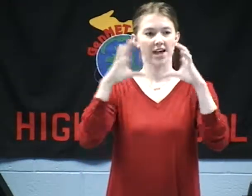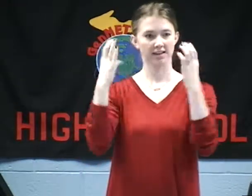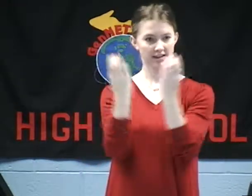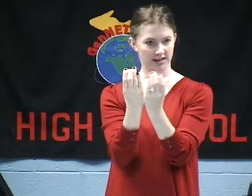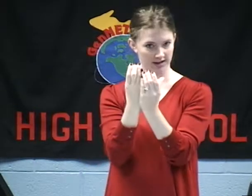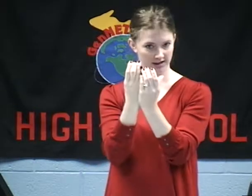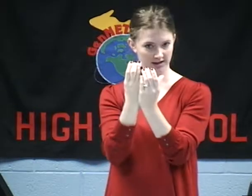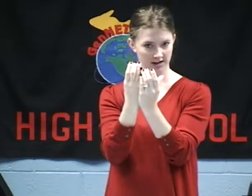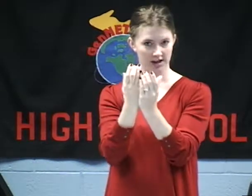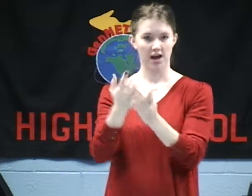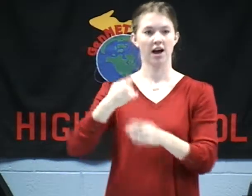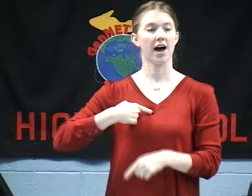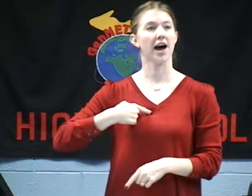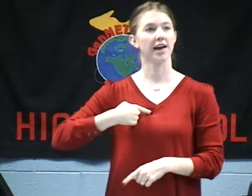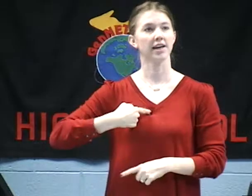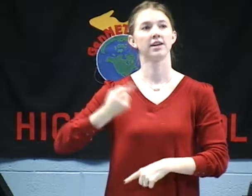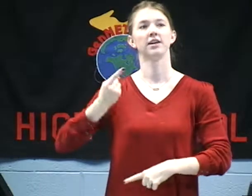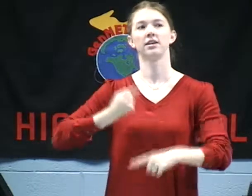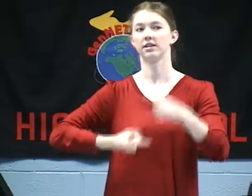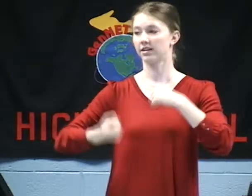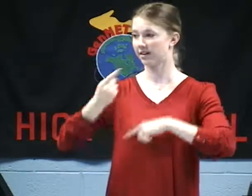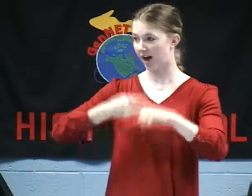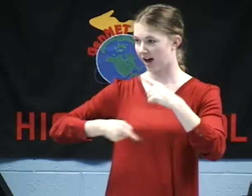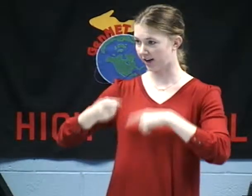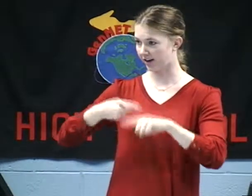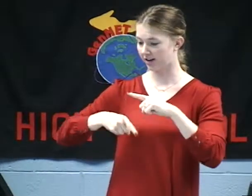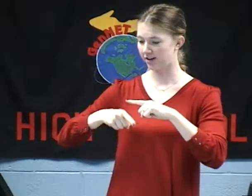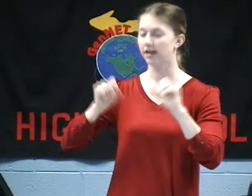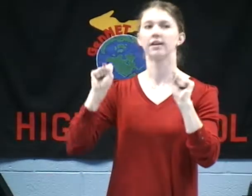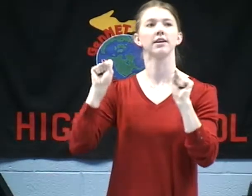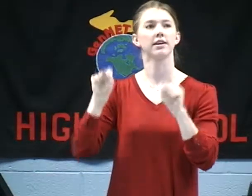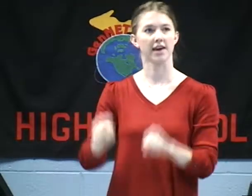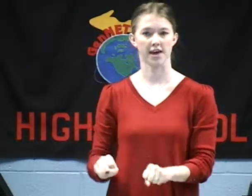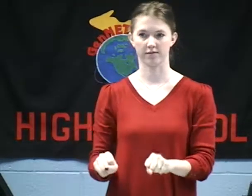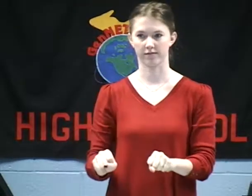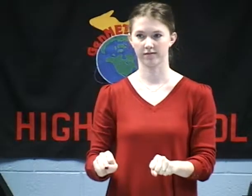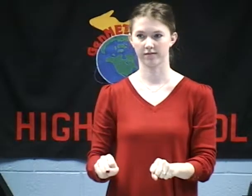class, I sign can.